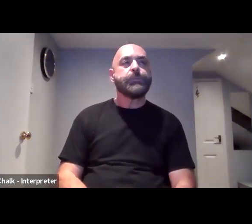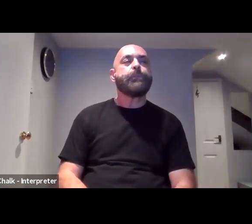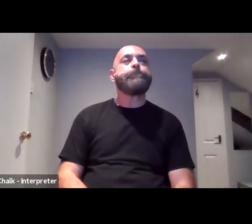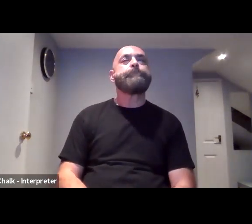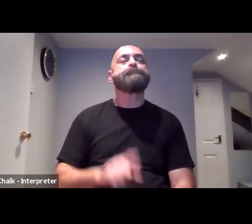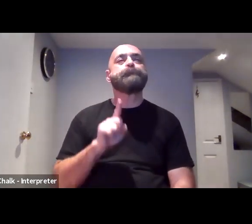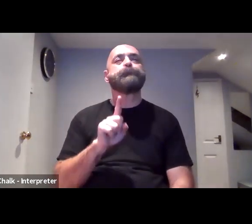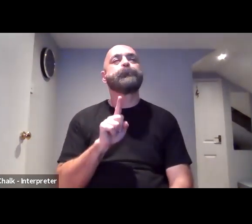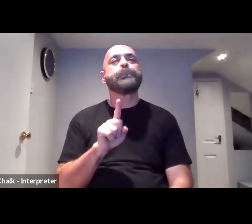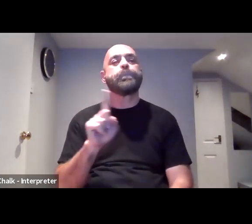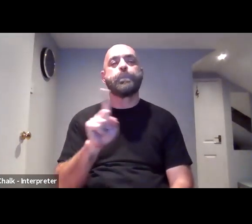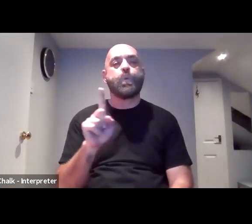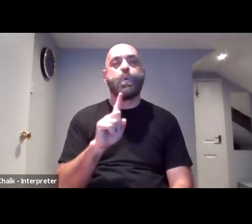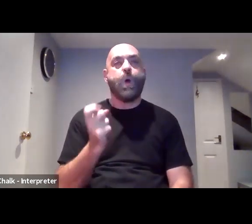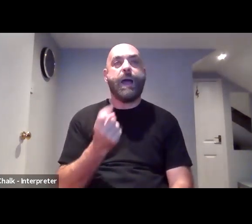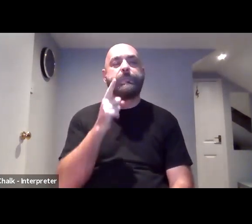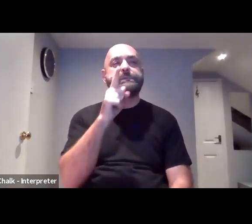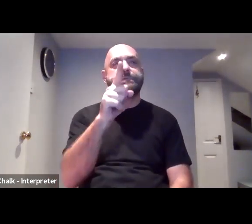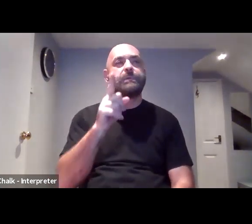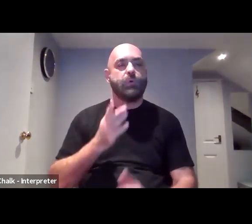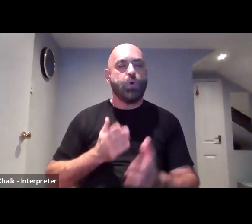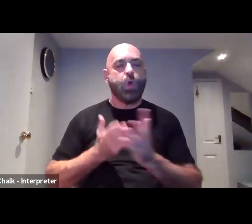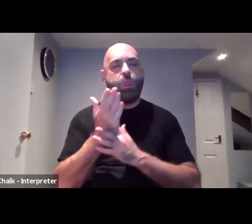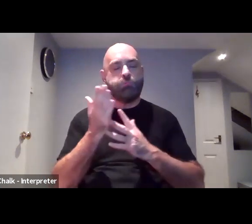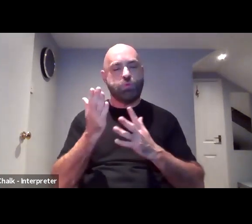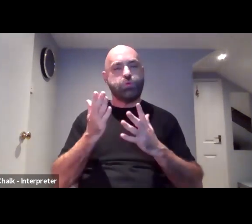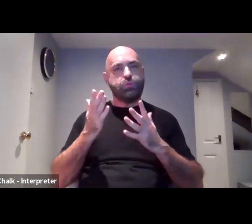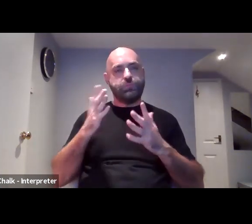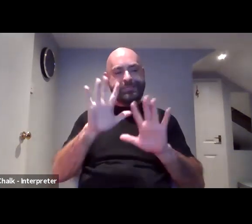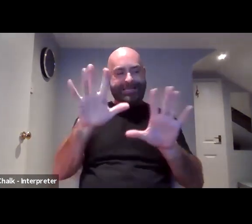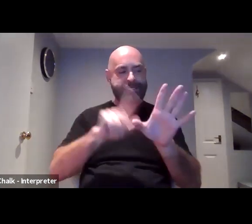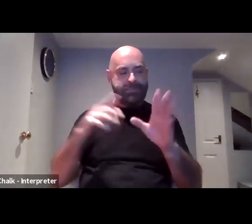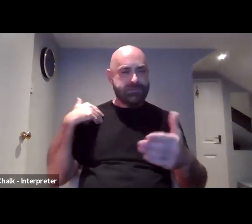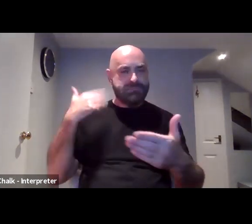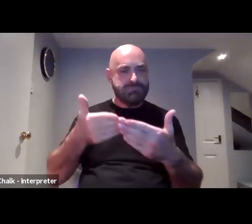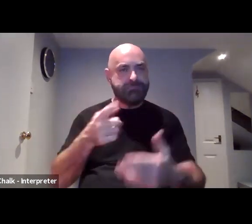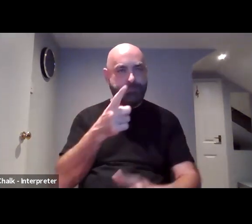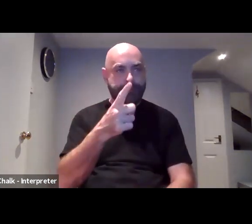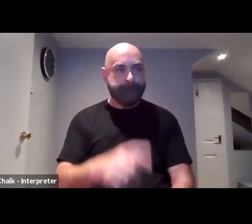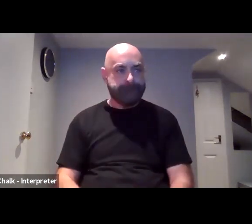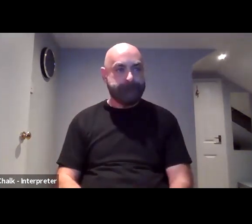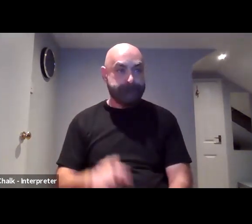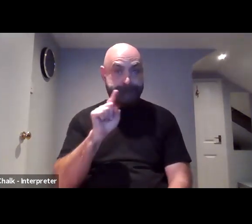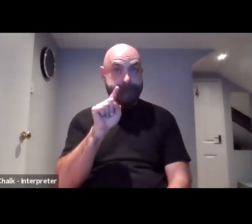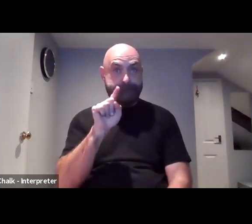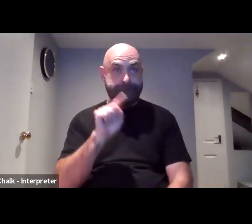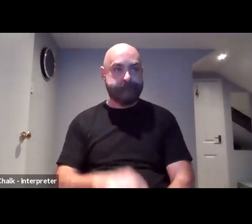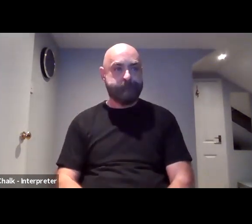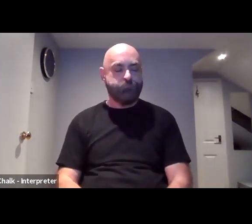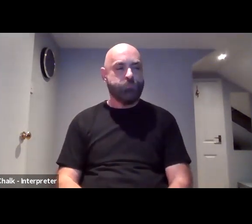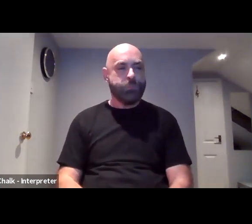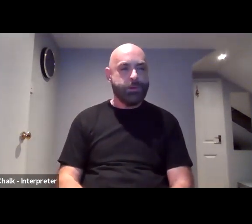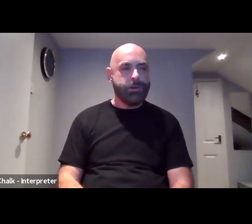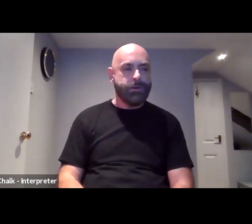And part of what happened during the decade was this. If